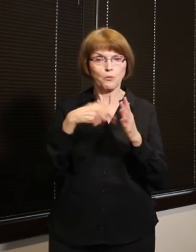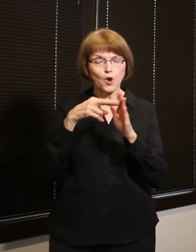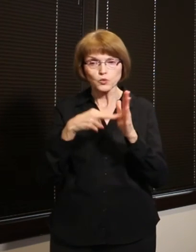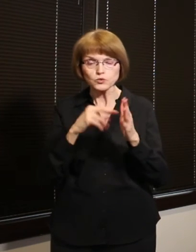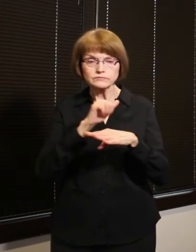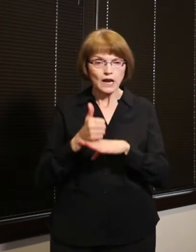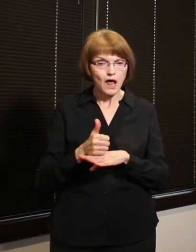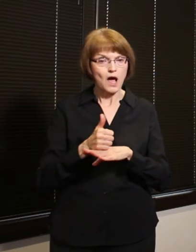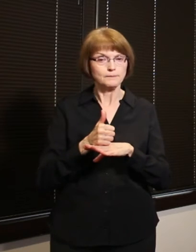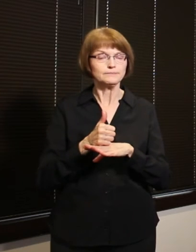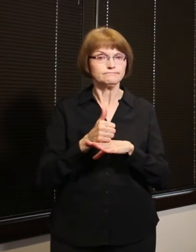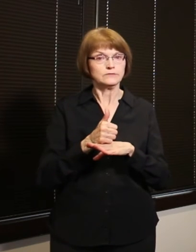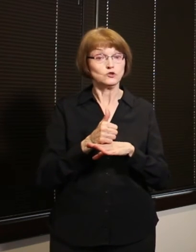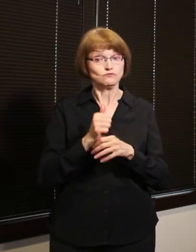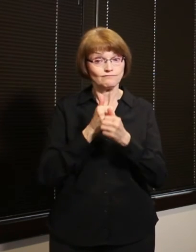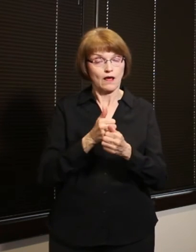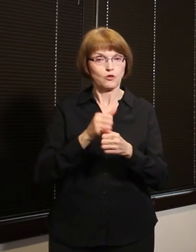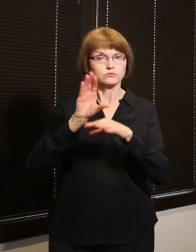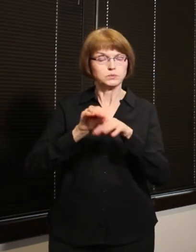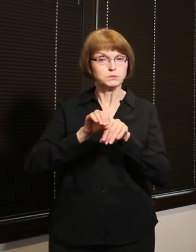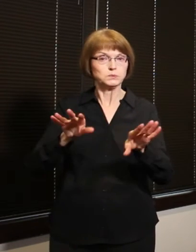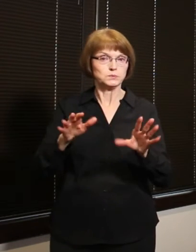to keep the transmission rate low?